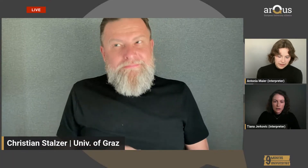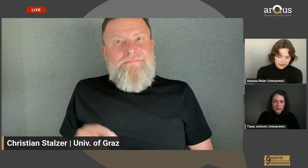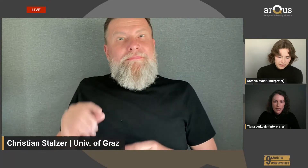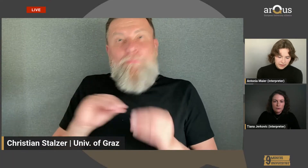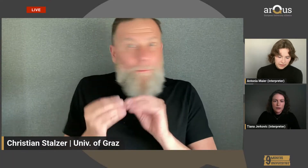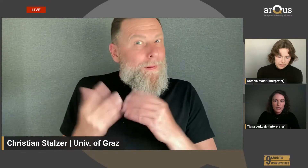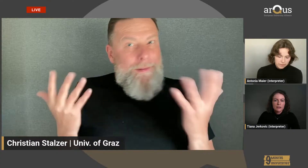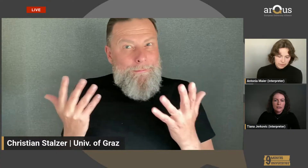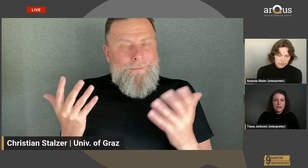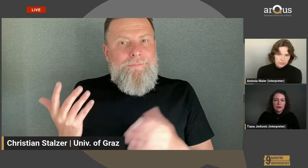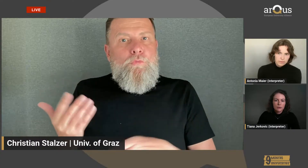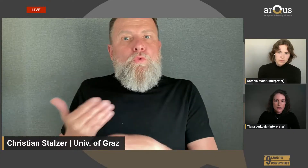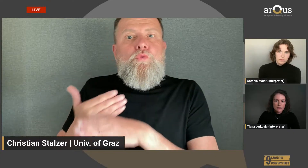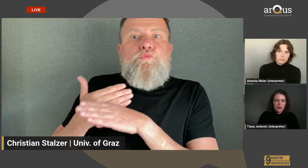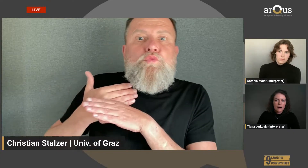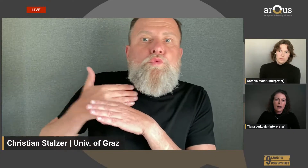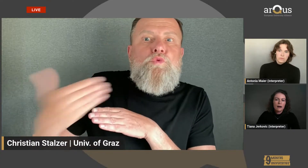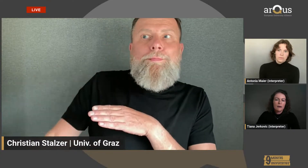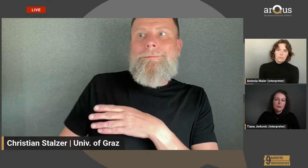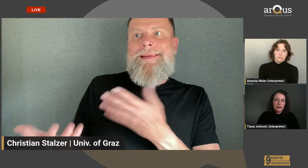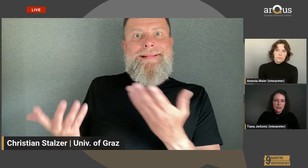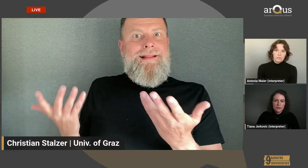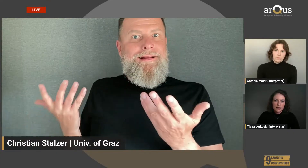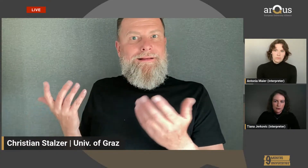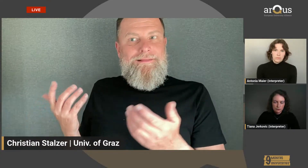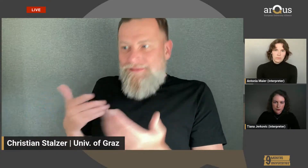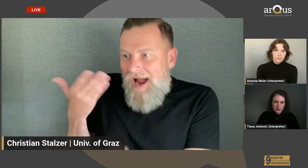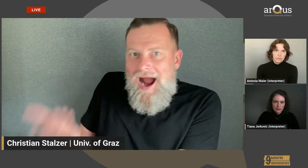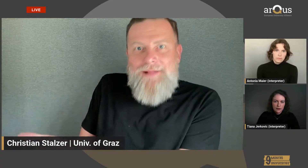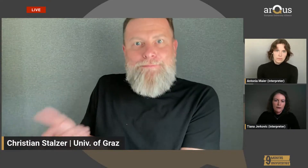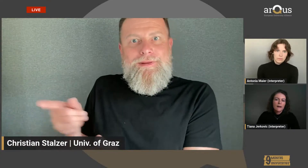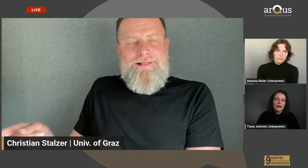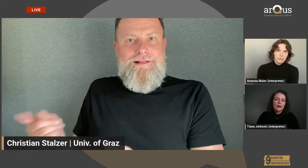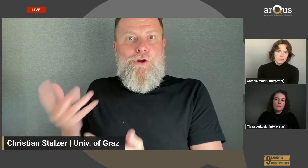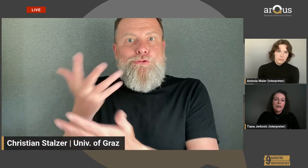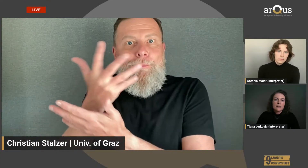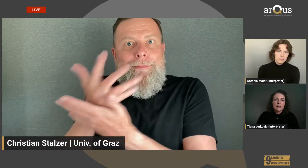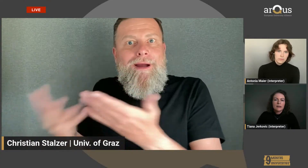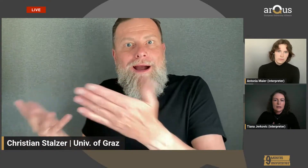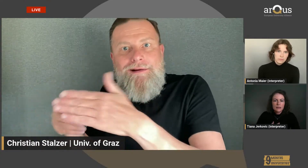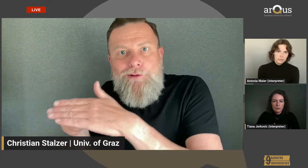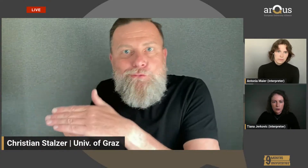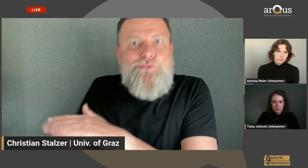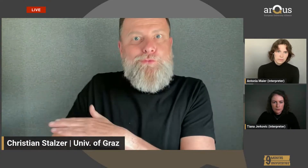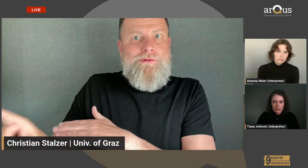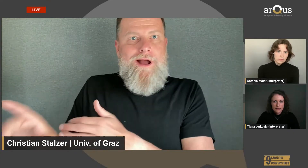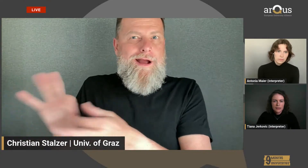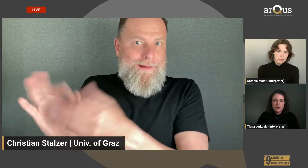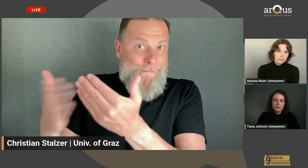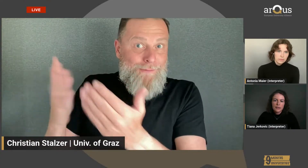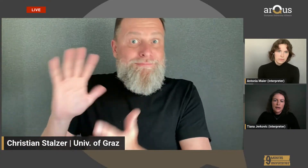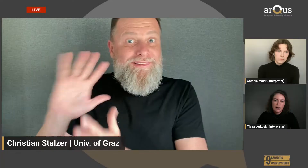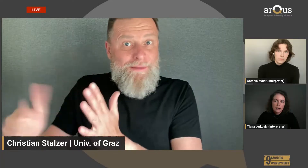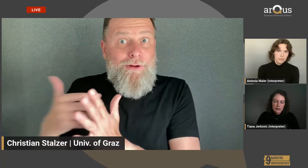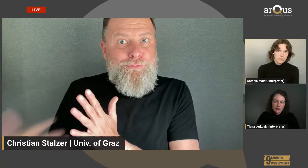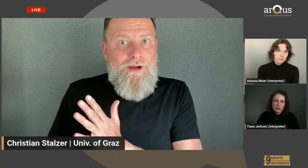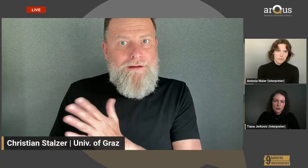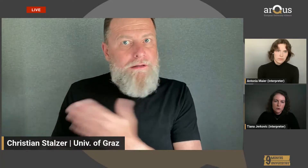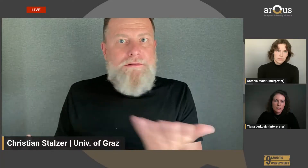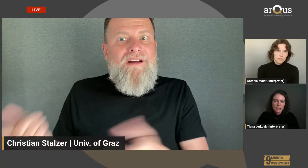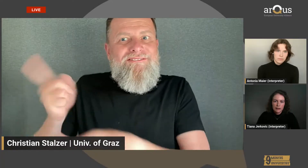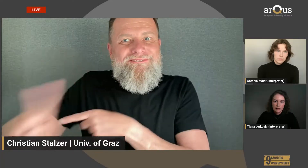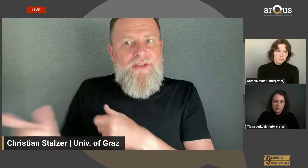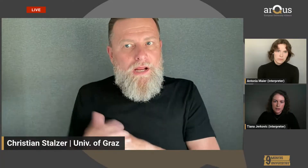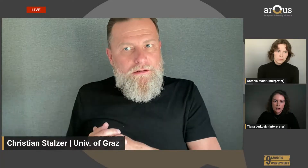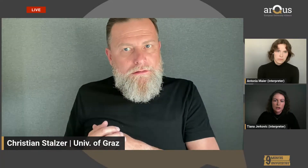do not have actually a risk because of the deafness, but the problem is that if they get access